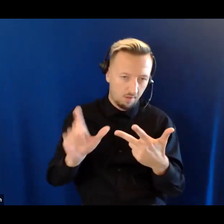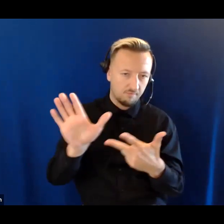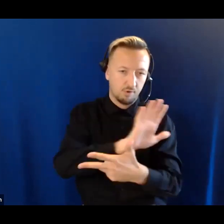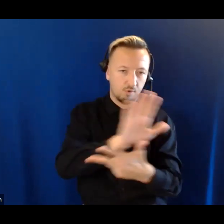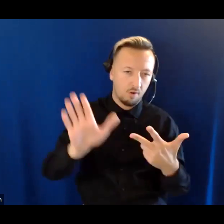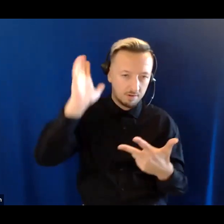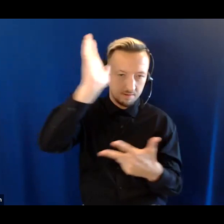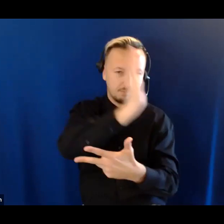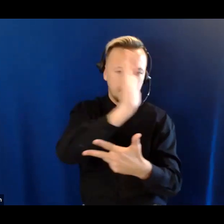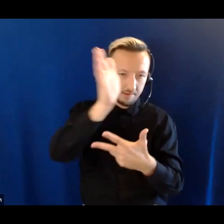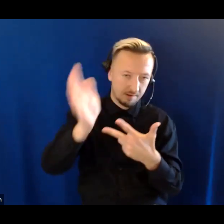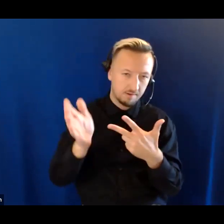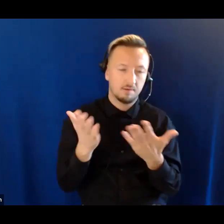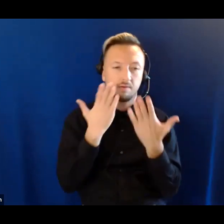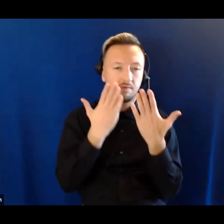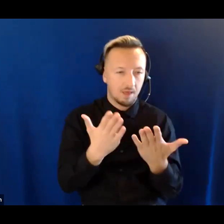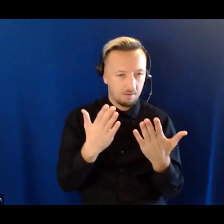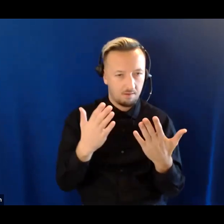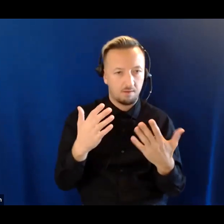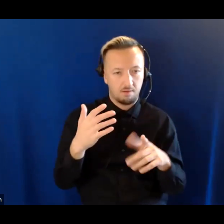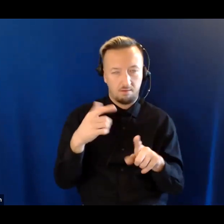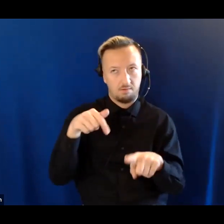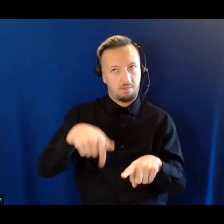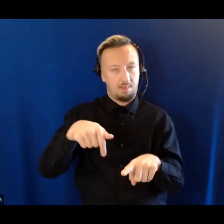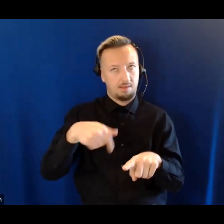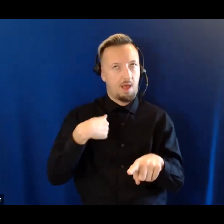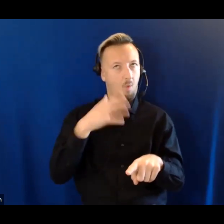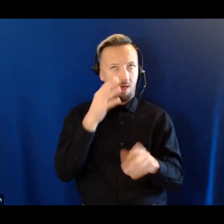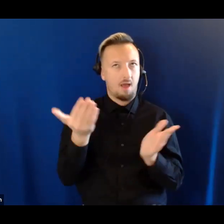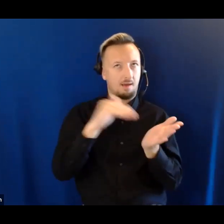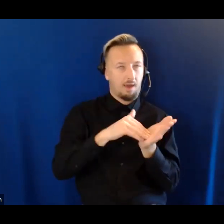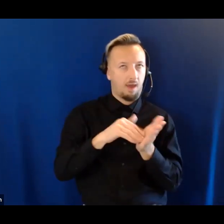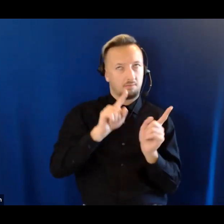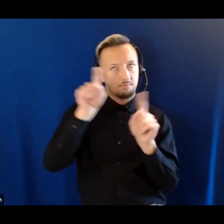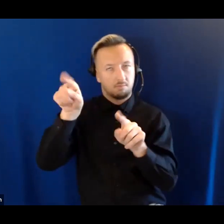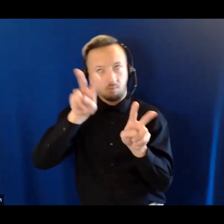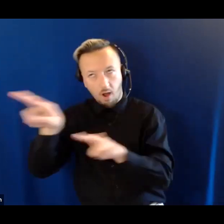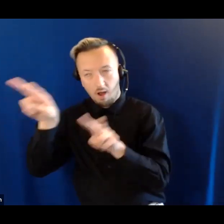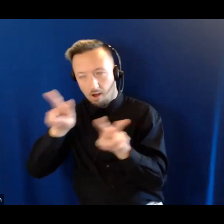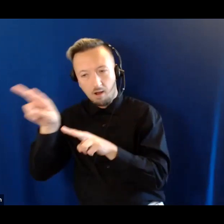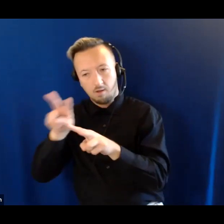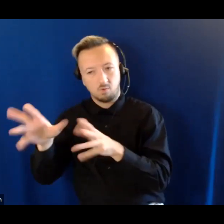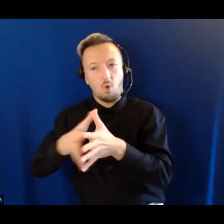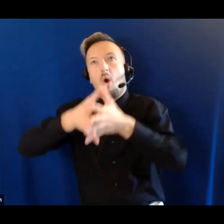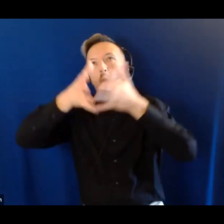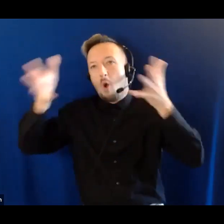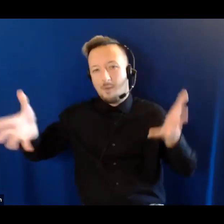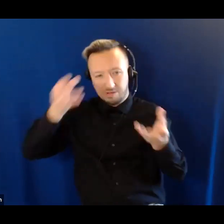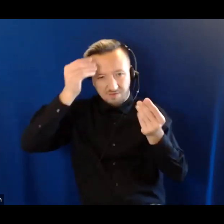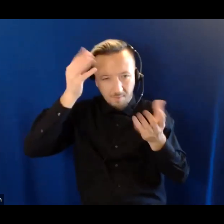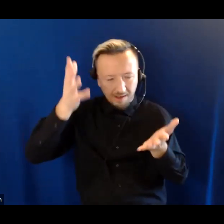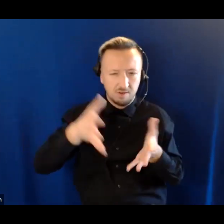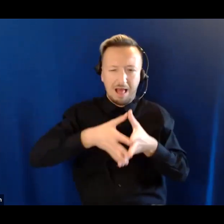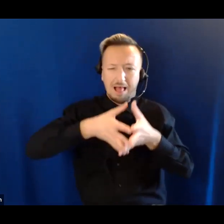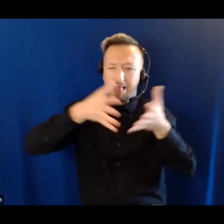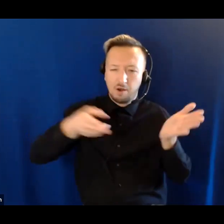much that was said today. This is definitely going to be one I think I'm going to go back and rewatch again, because there's just so much information and so many truth bombs